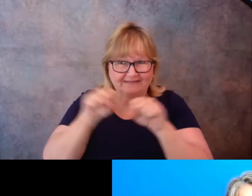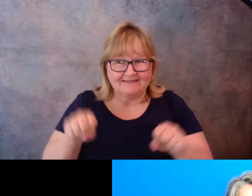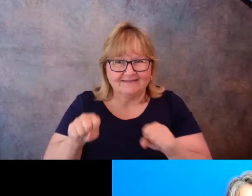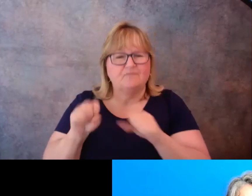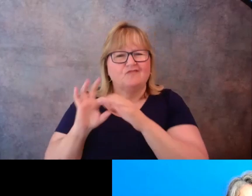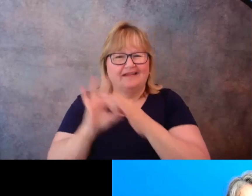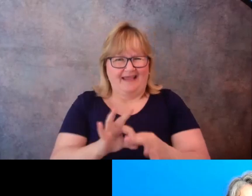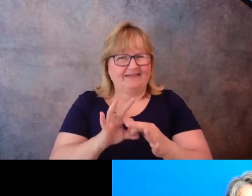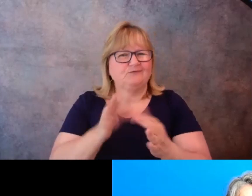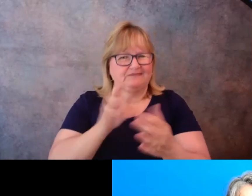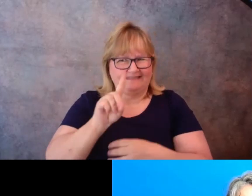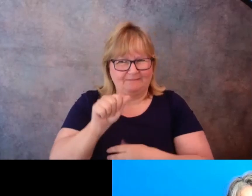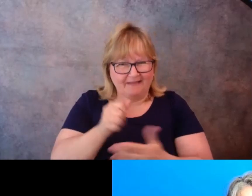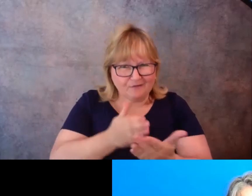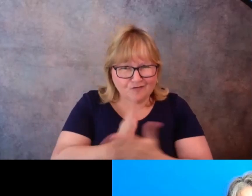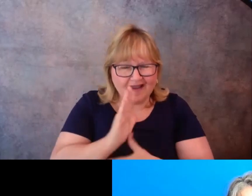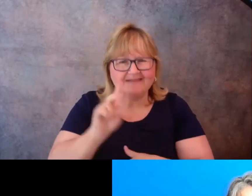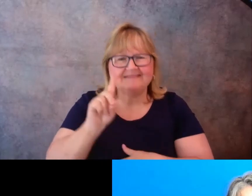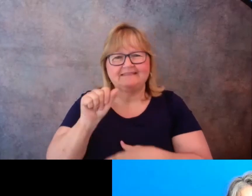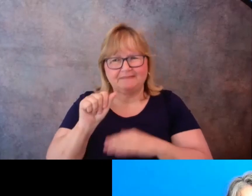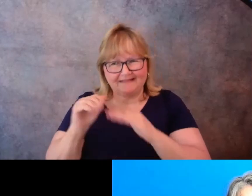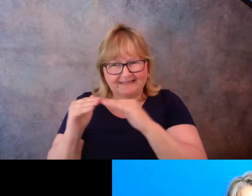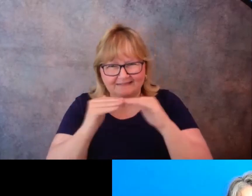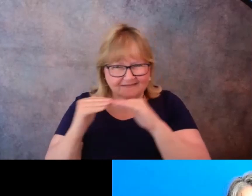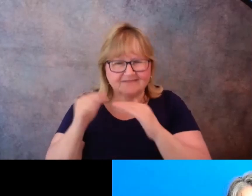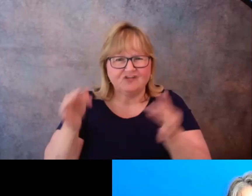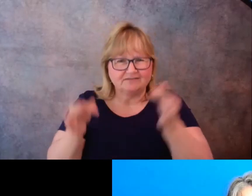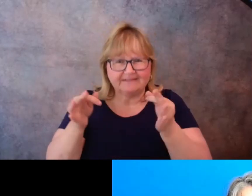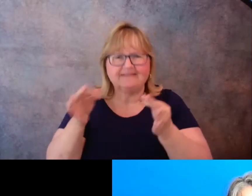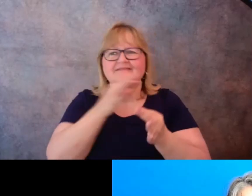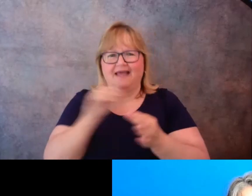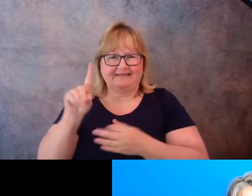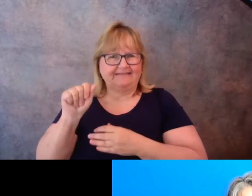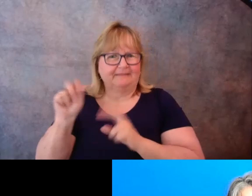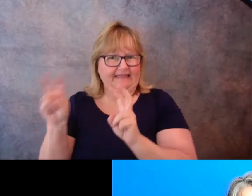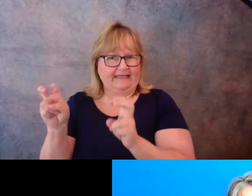disability rights, disability justice, disability issues.